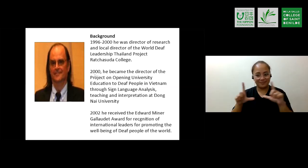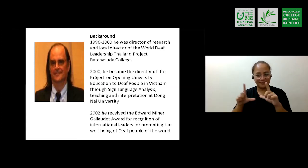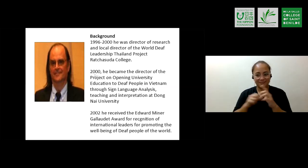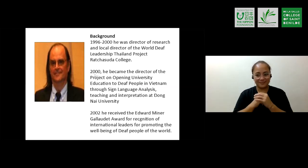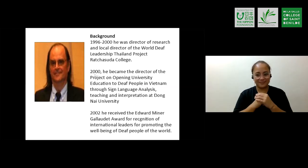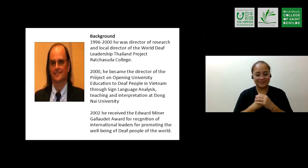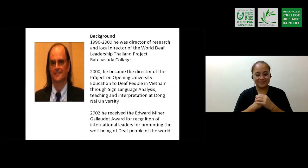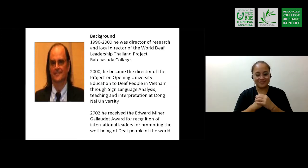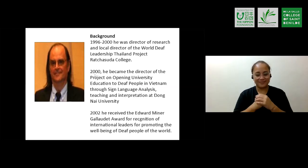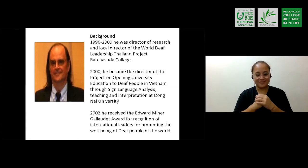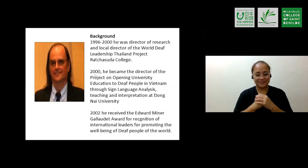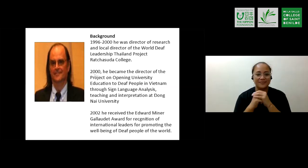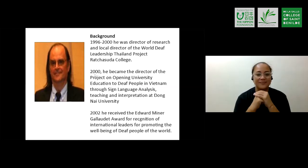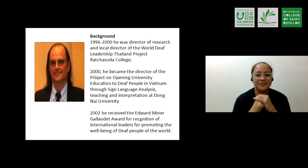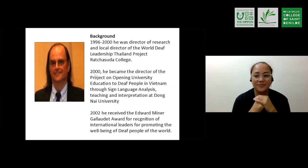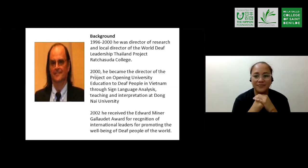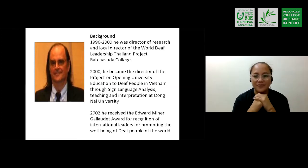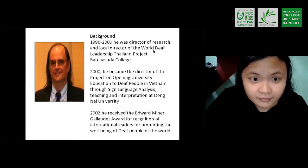Okay.